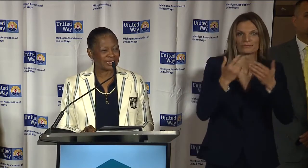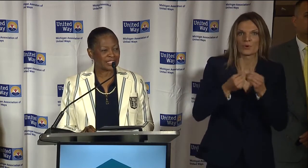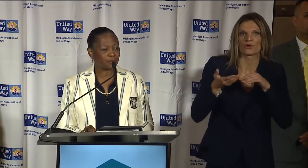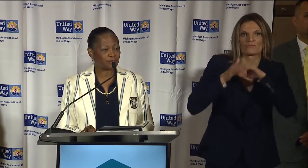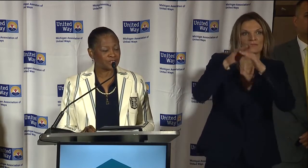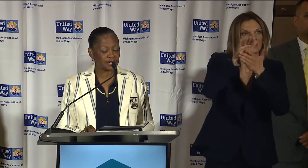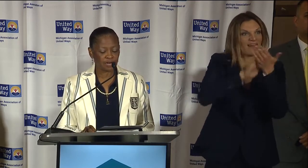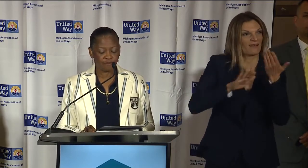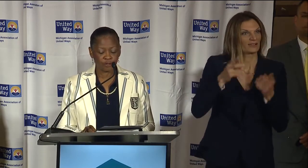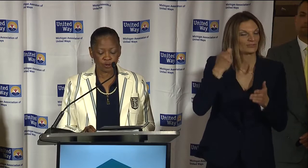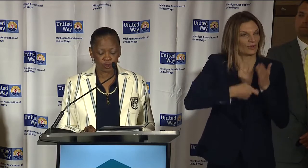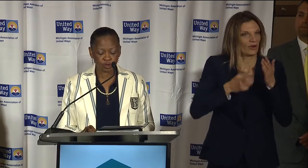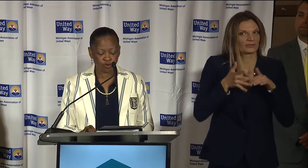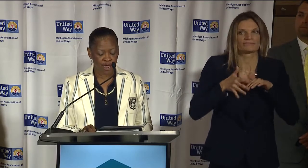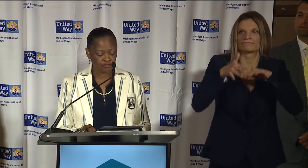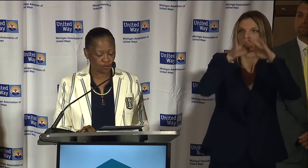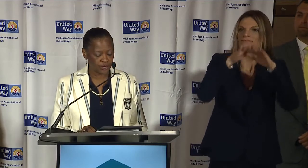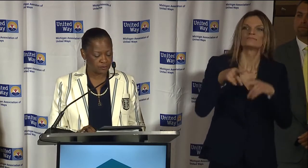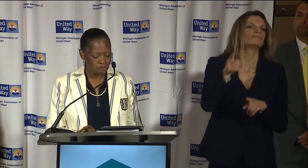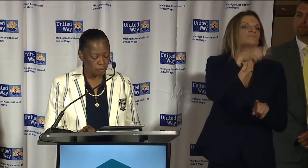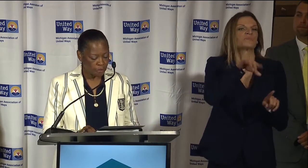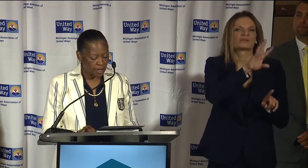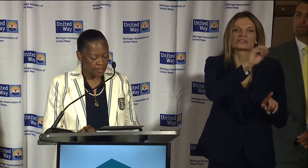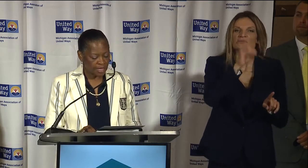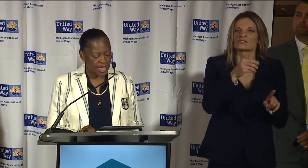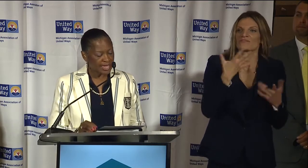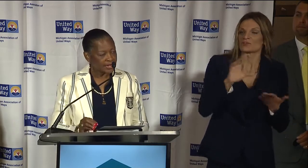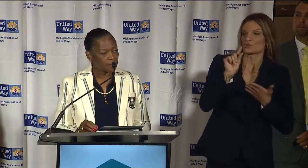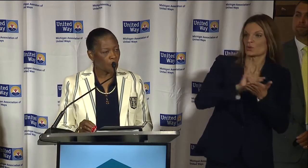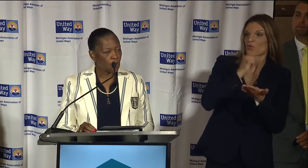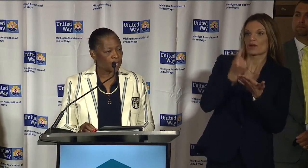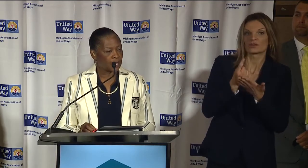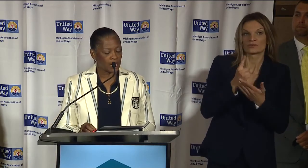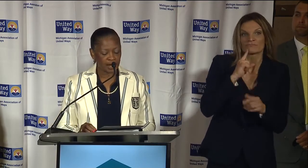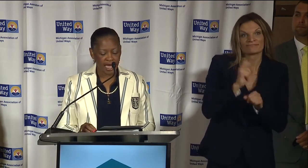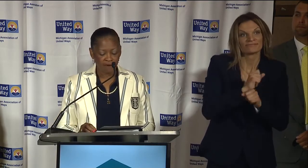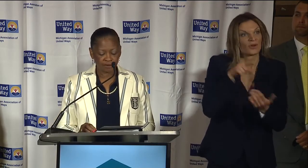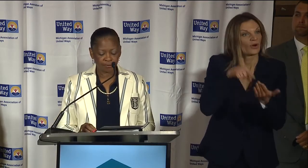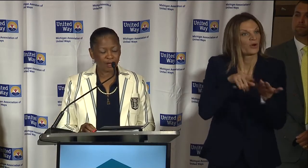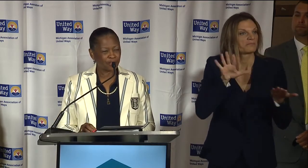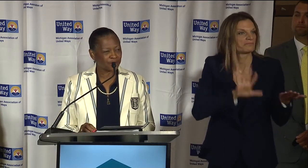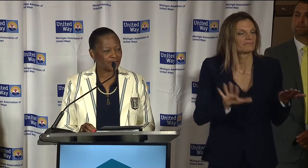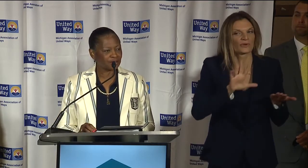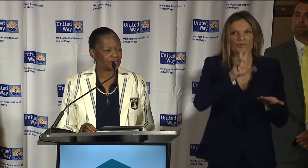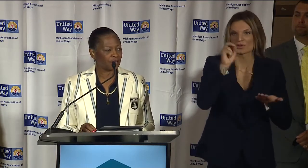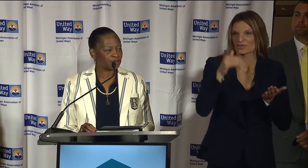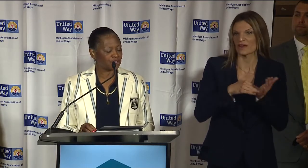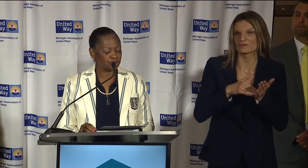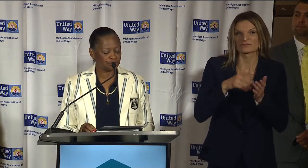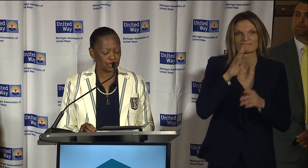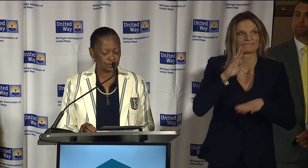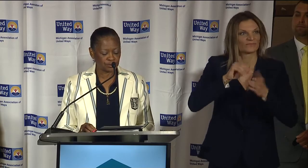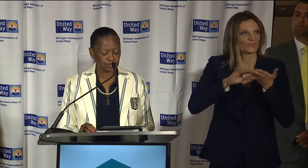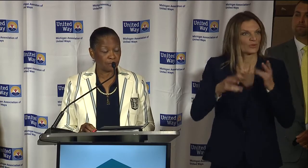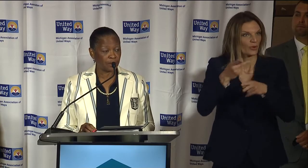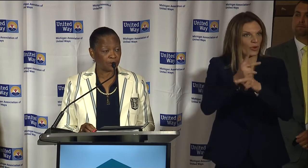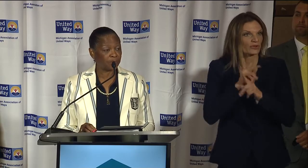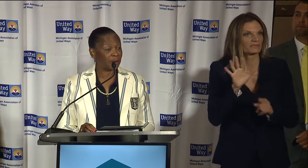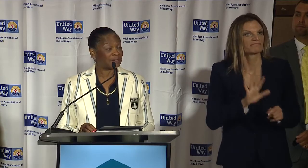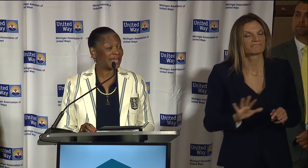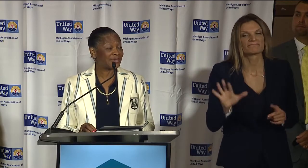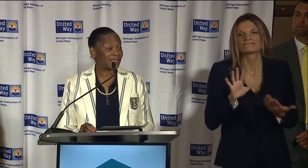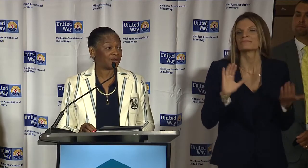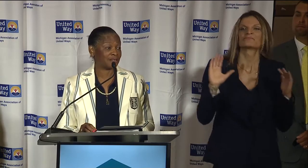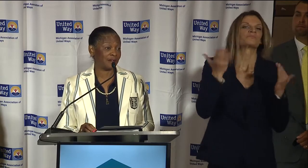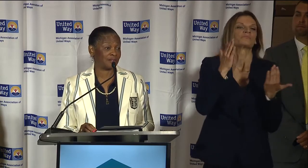about 60% of those who graduate, they end up owing, on average, about $30,000 in student loans, compared